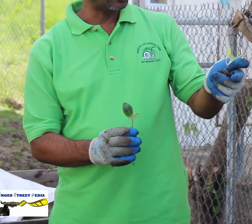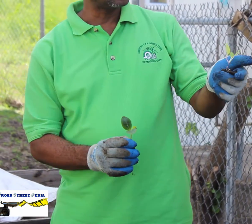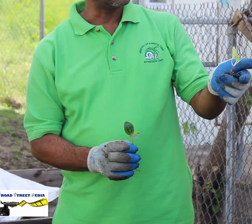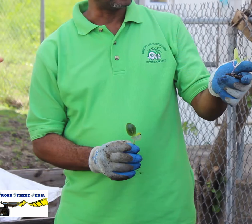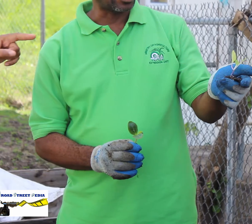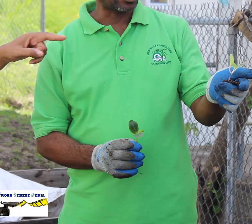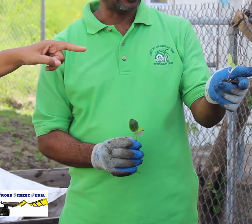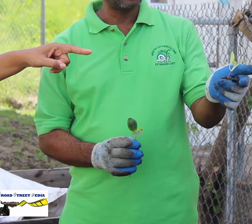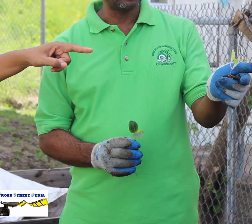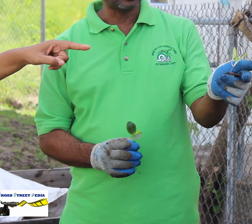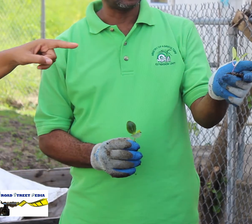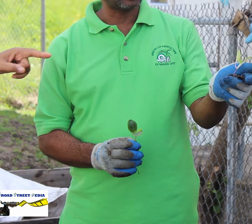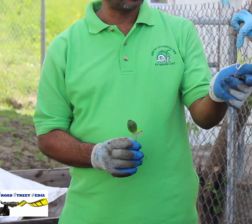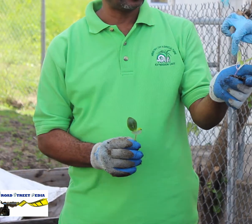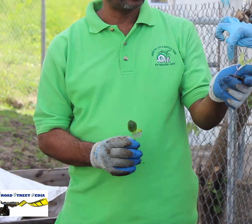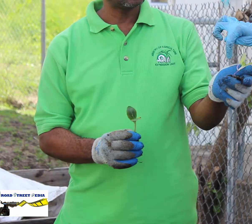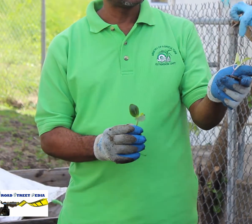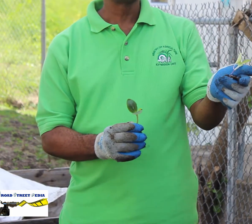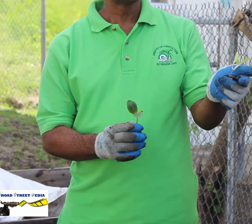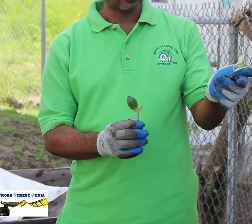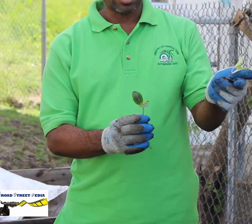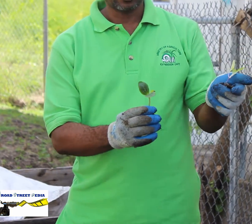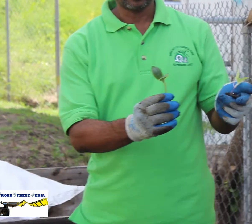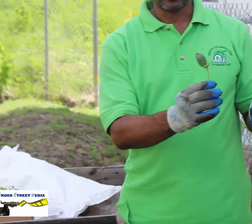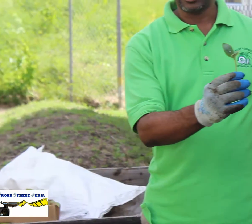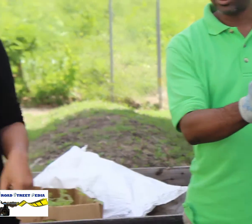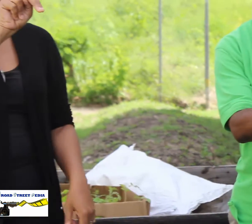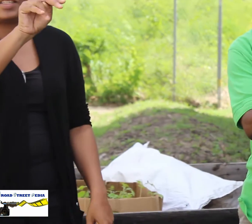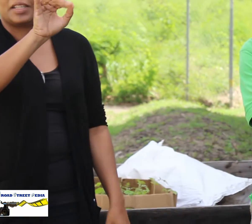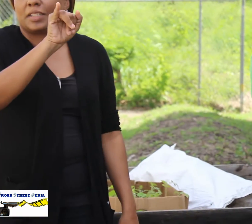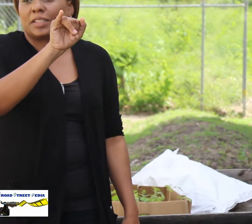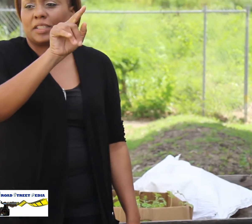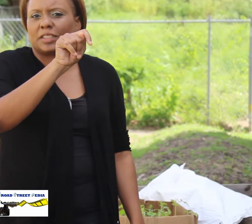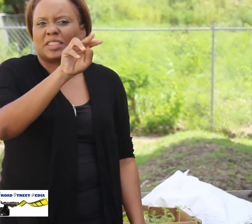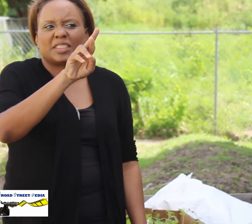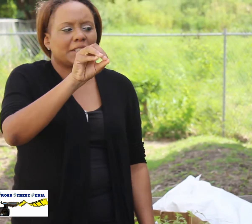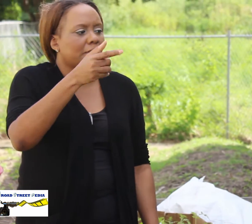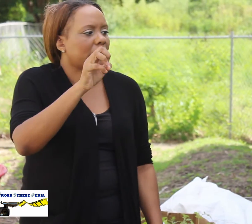This one is lacking nitrogen. This one